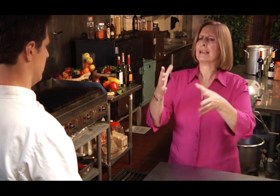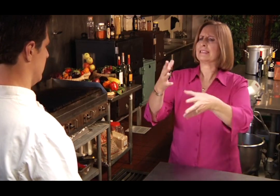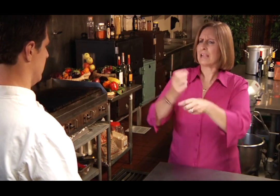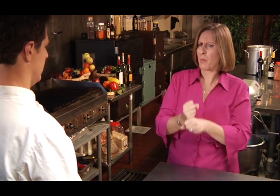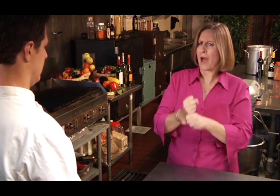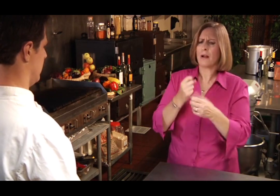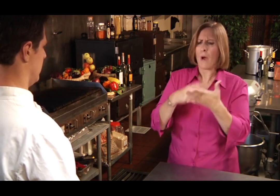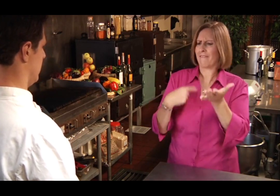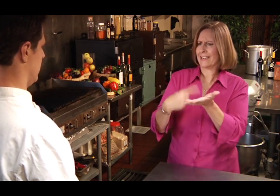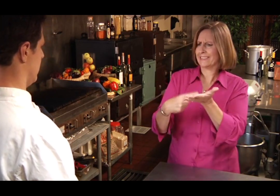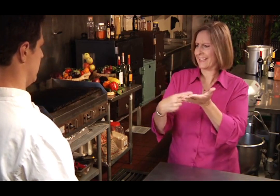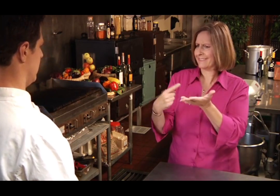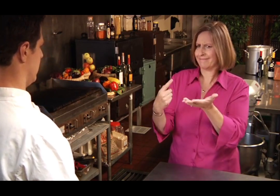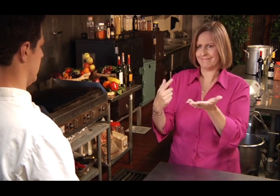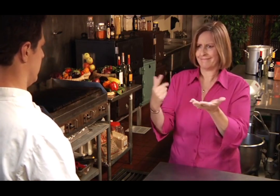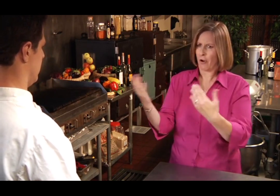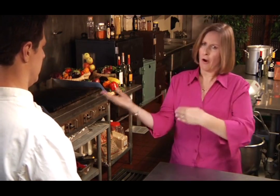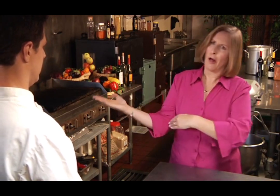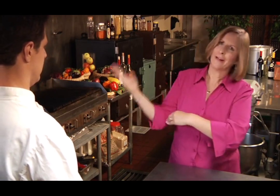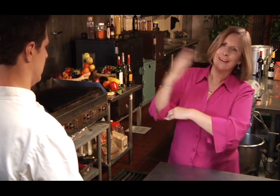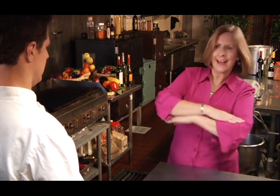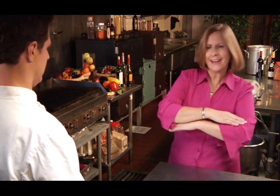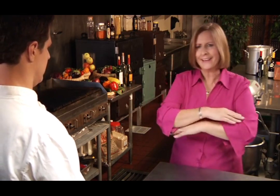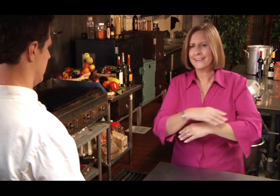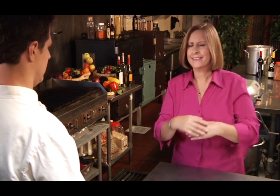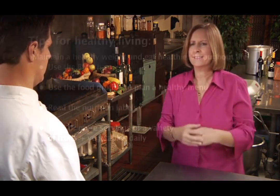Let's summarize what we have discussed today.